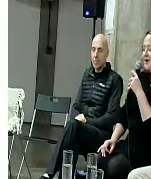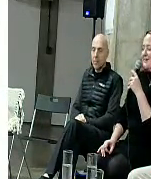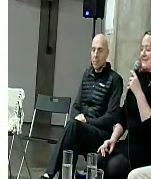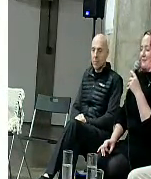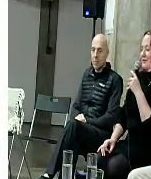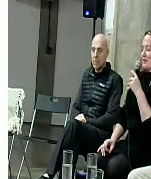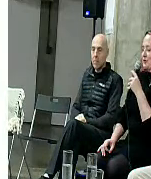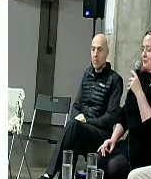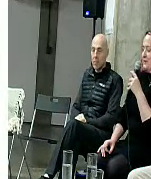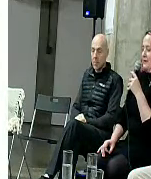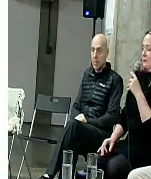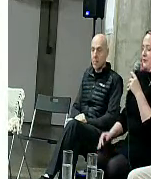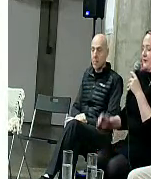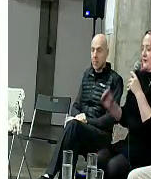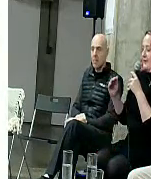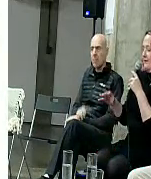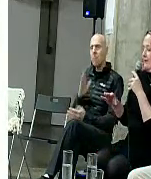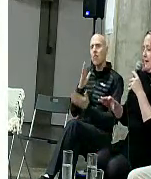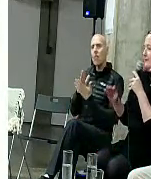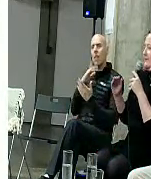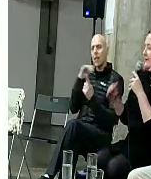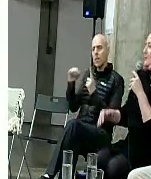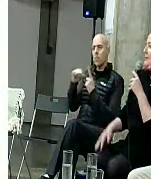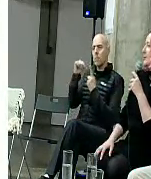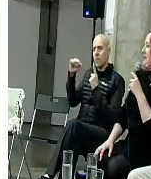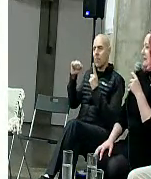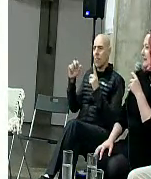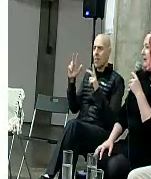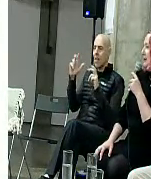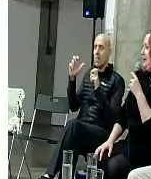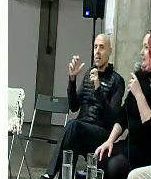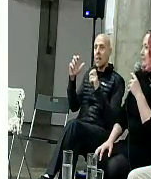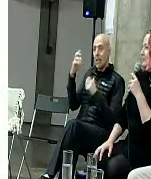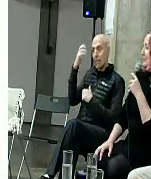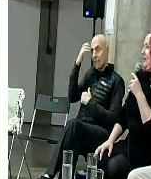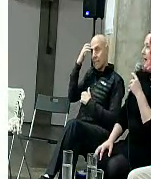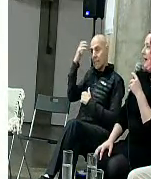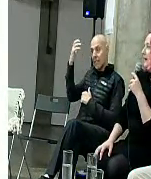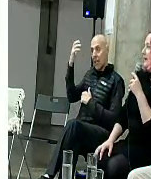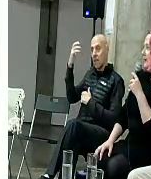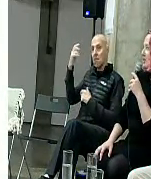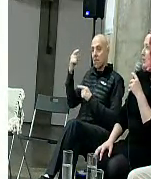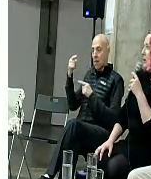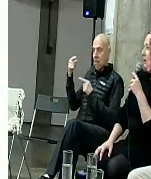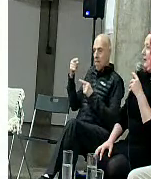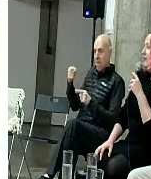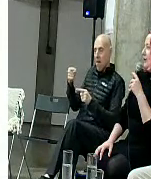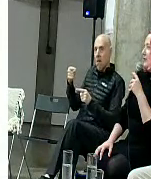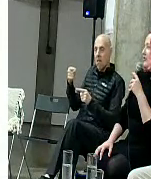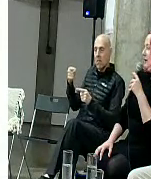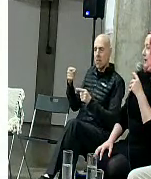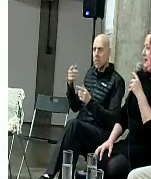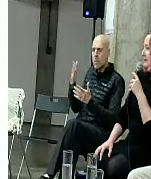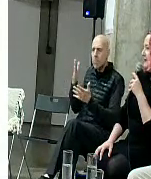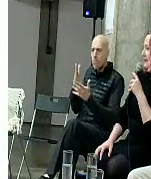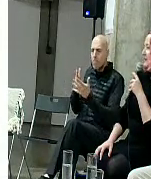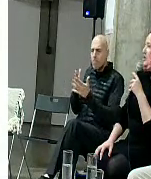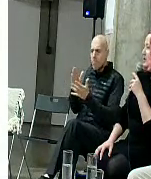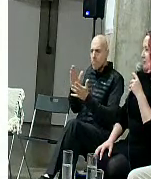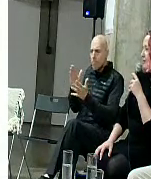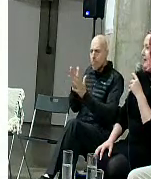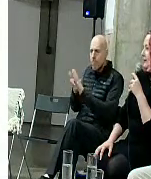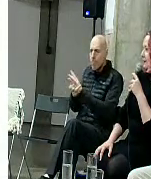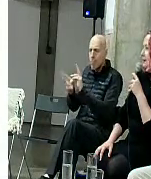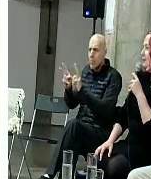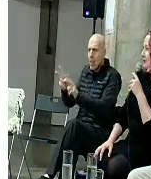Something that China said really struck me was that state violence kills people really slowly, and each one of those 28 mistakes